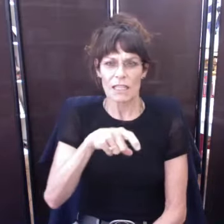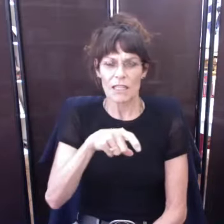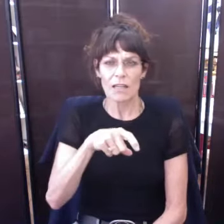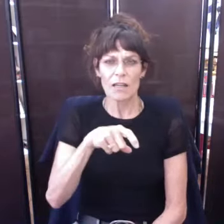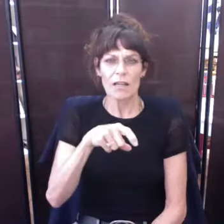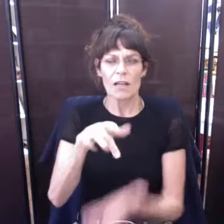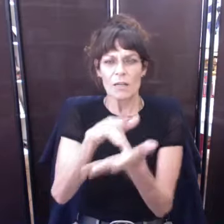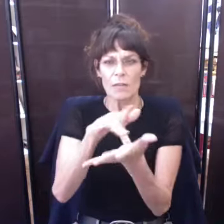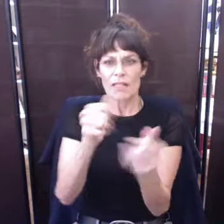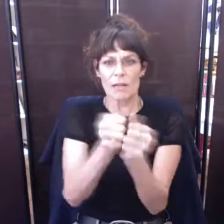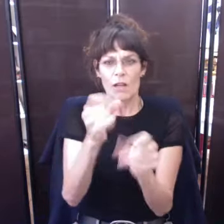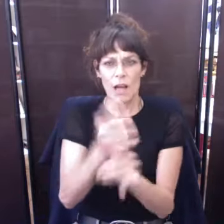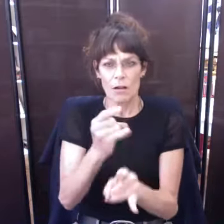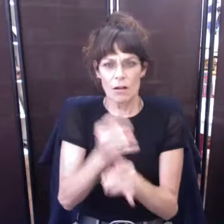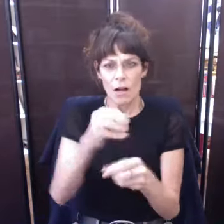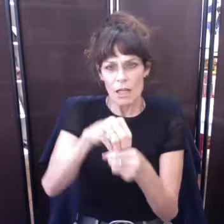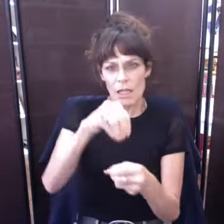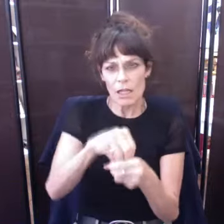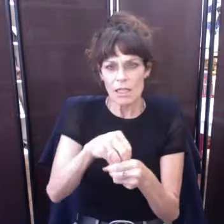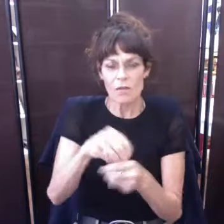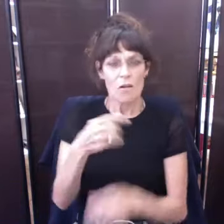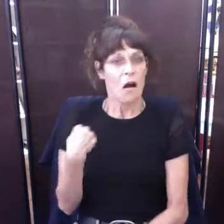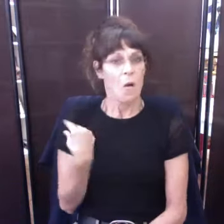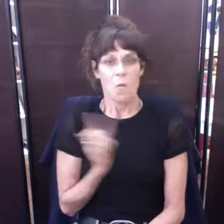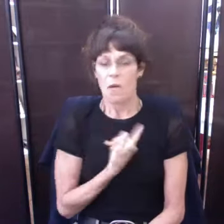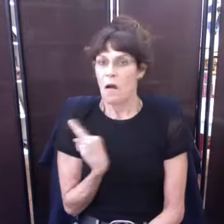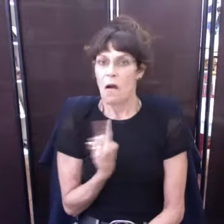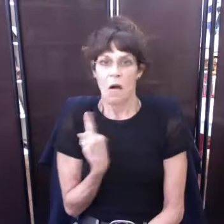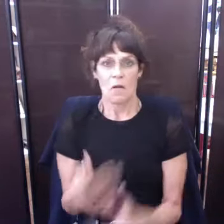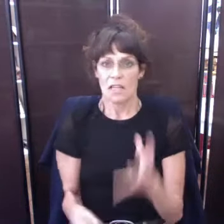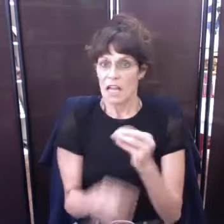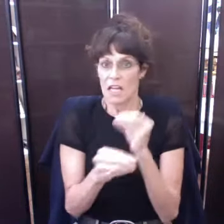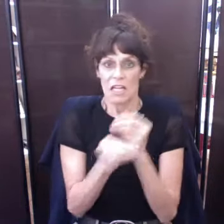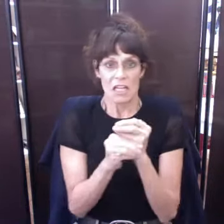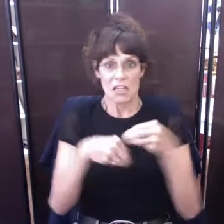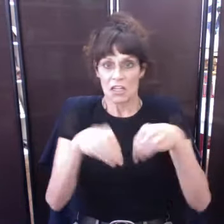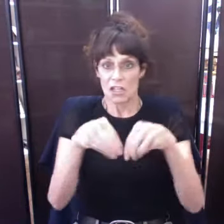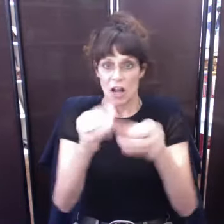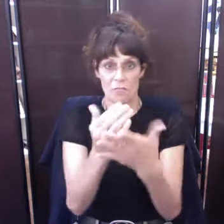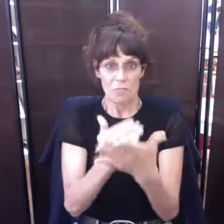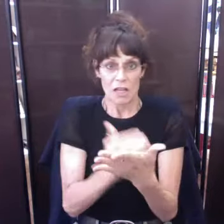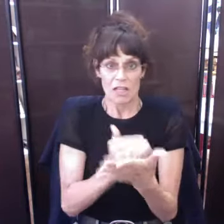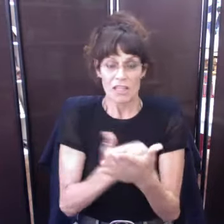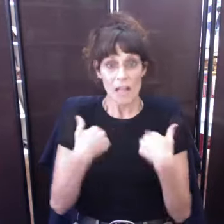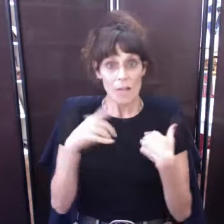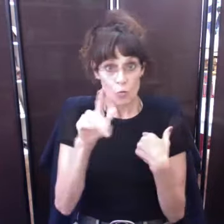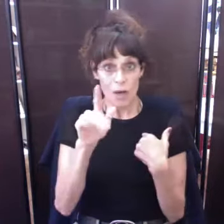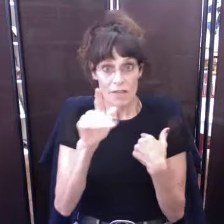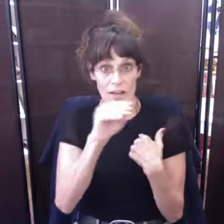NyQuil on the shopping list, my sister and I. And, you know, that has 25% alcohol in it. And man, we would suck